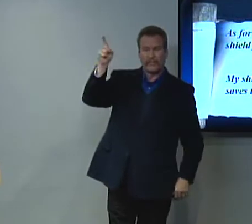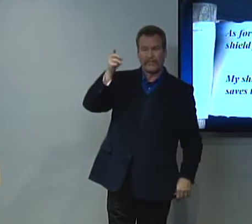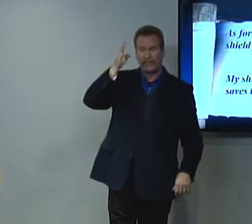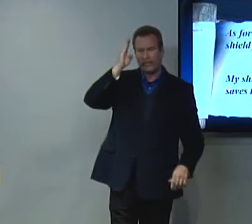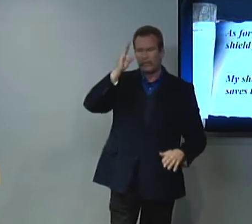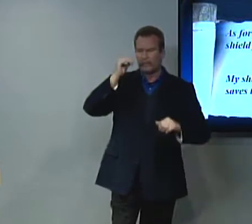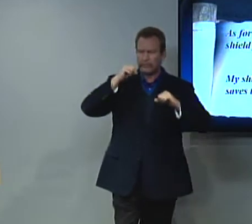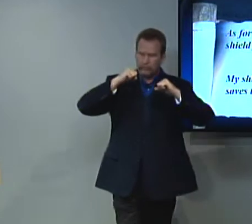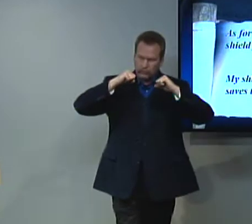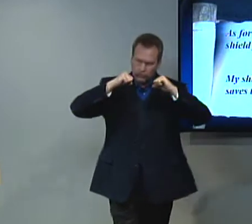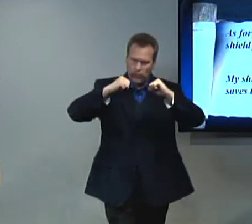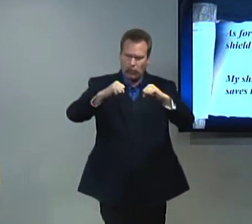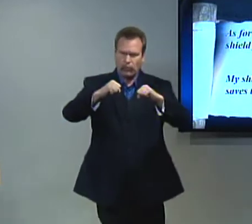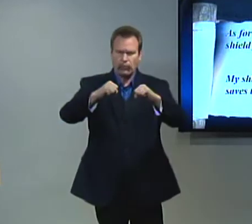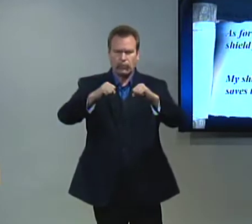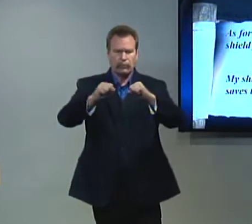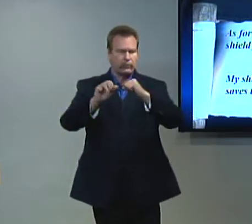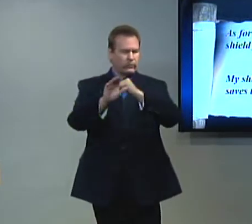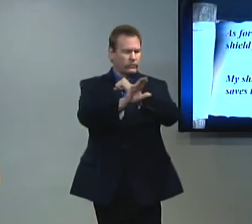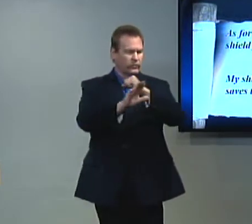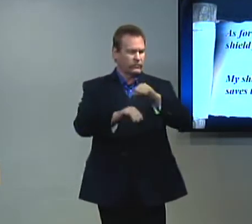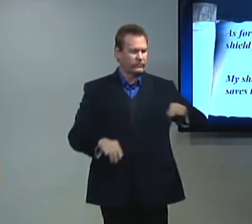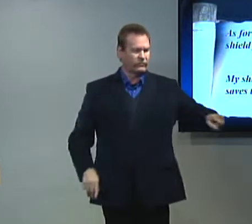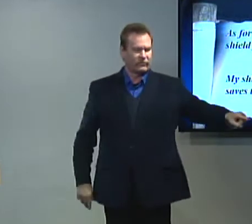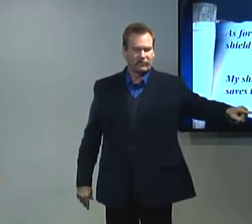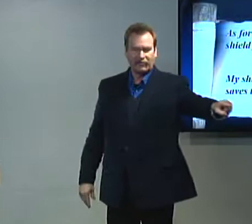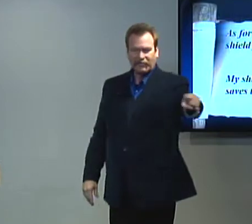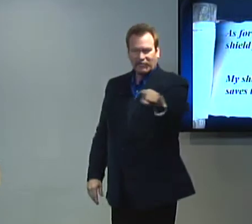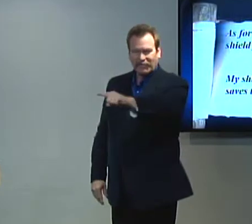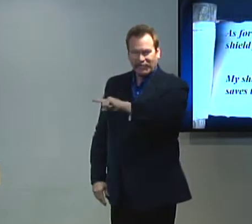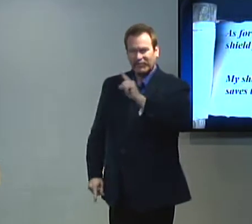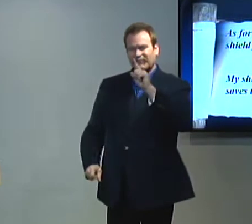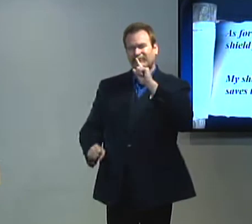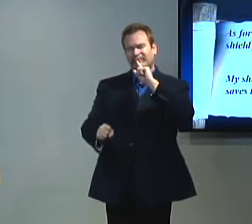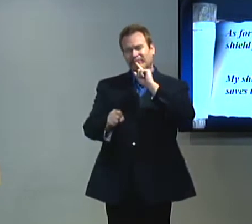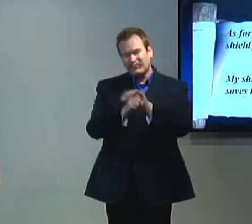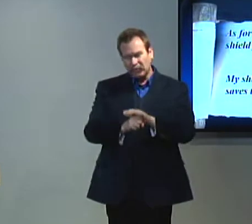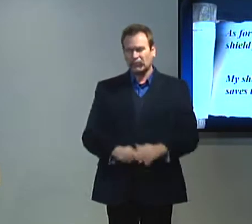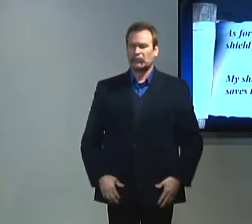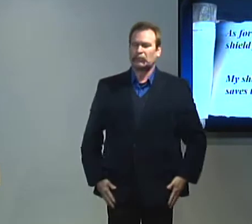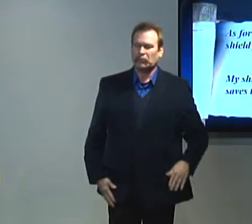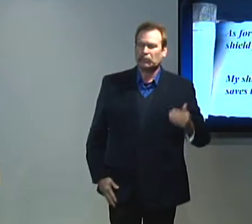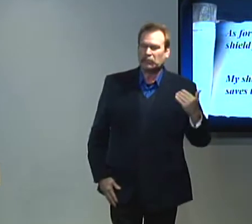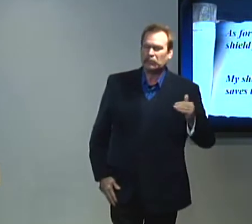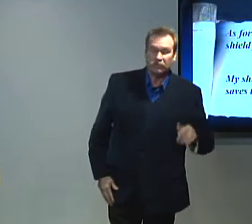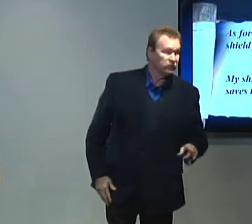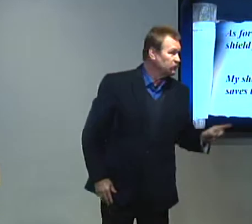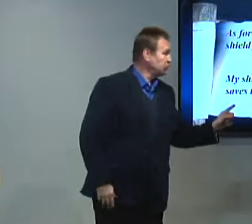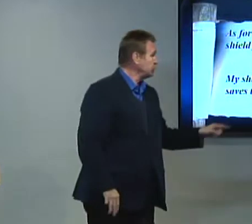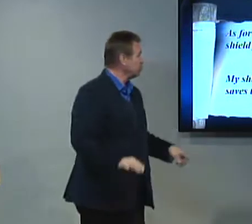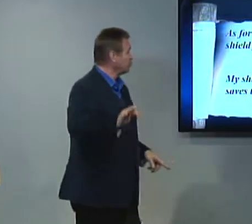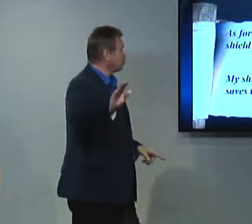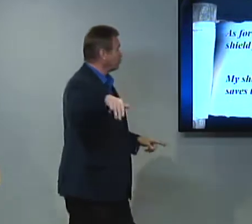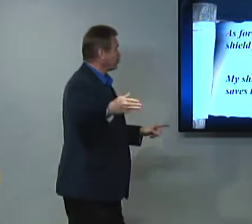love God? Do we cherish God above all? And if we do that, God is our shield, and that's his promise to us